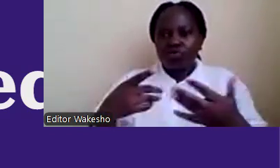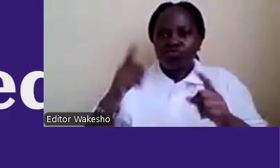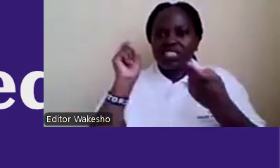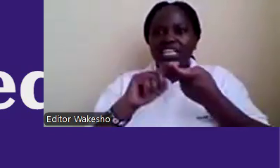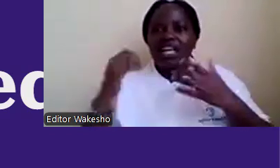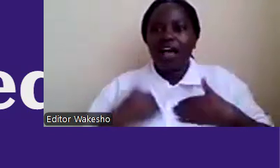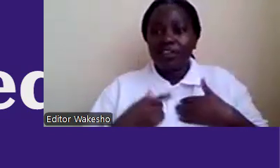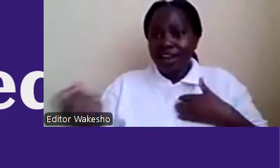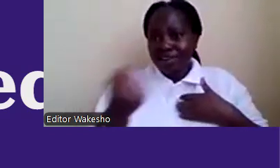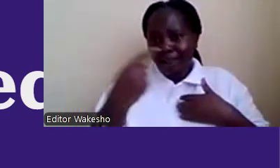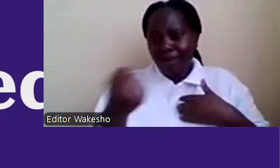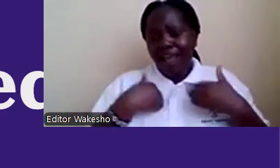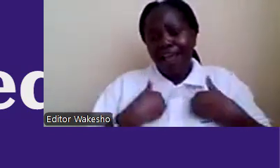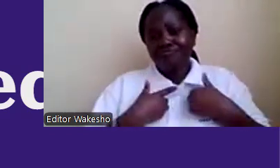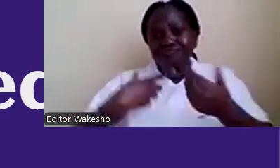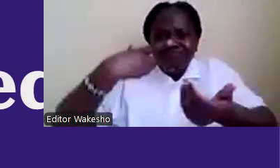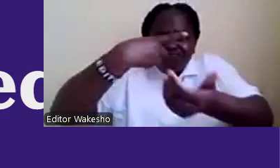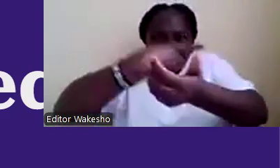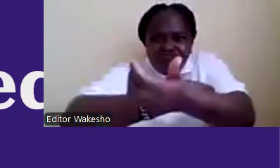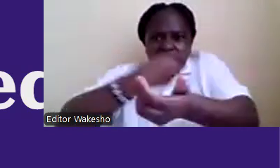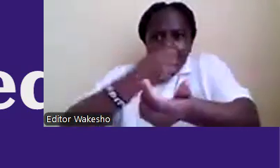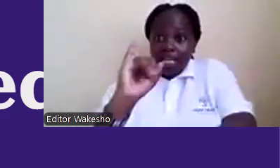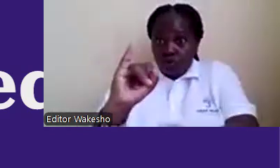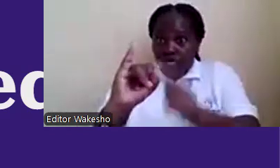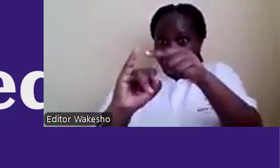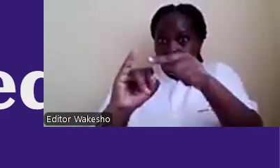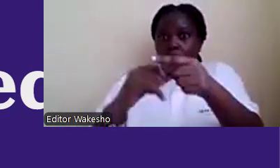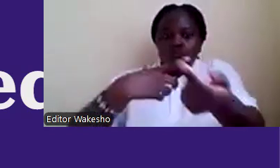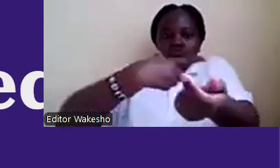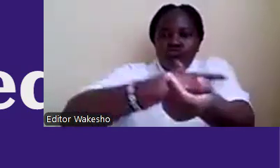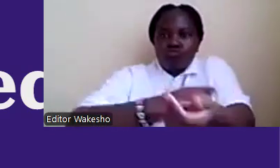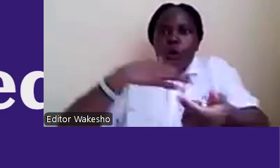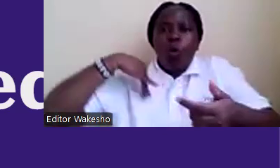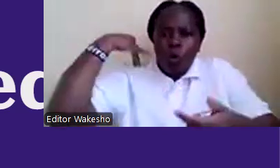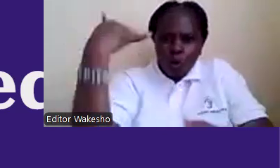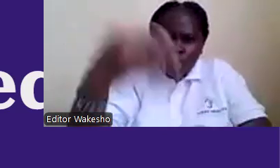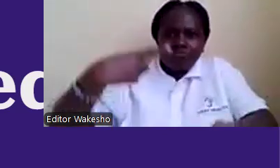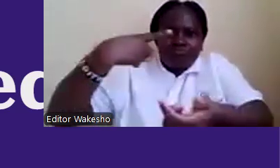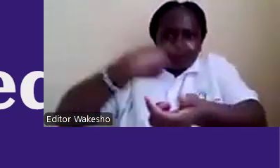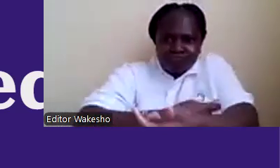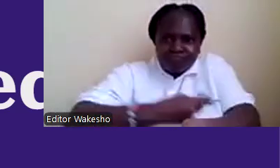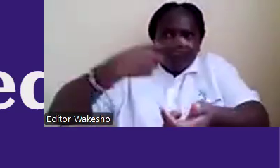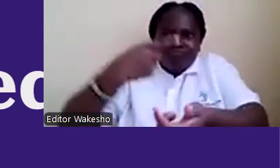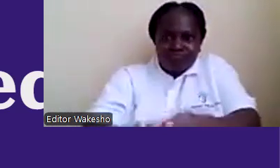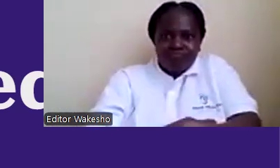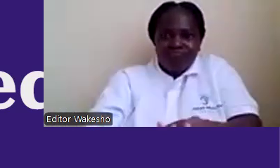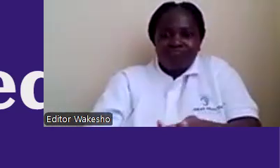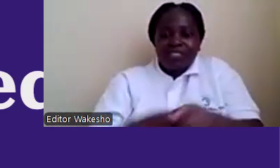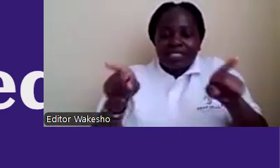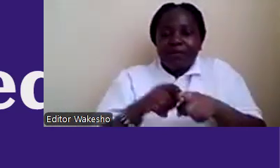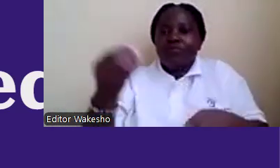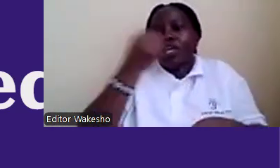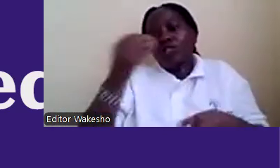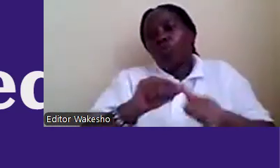or insulin therapy. Regular physical activity can really help, as well as patients who are on a healthy diet.